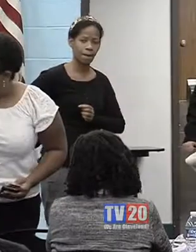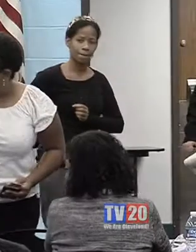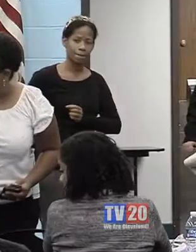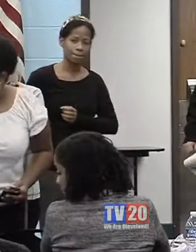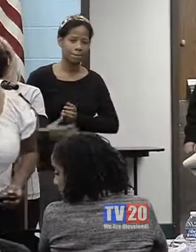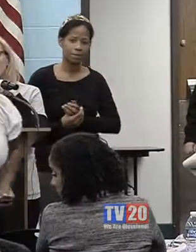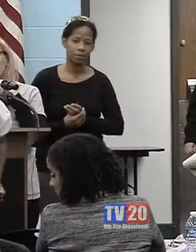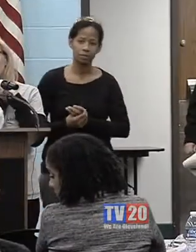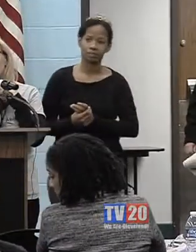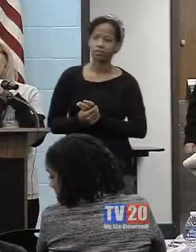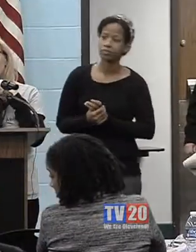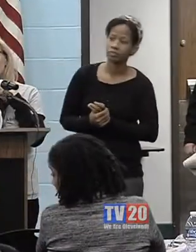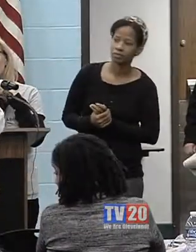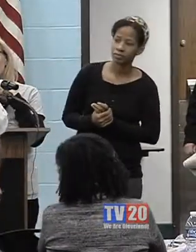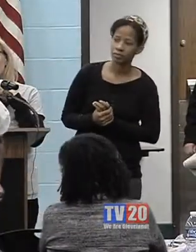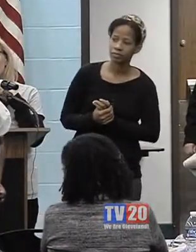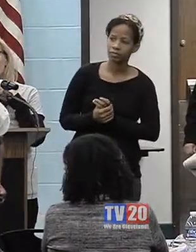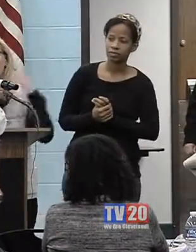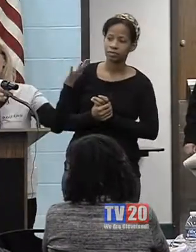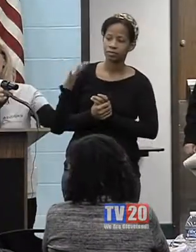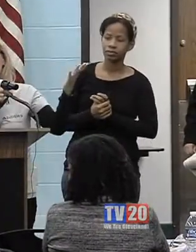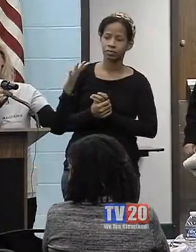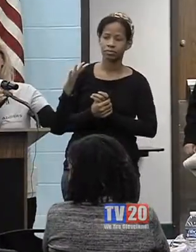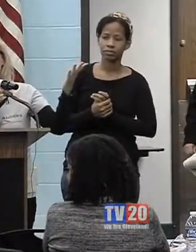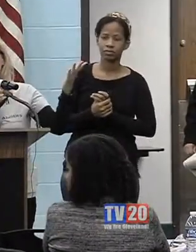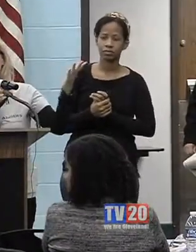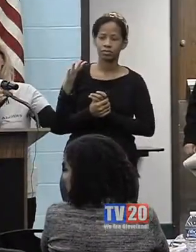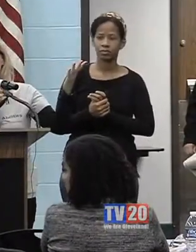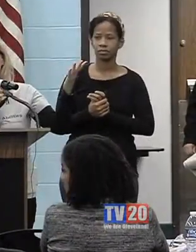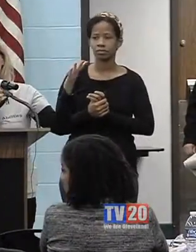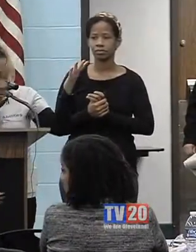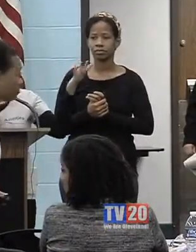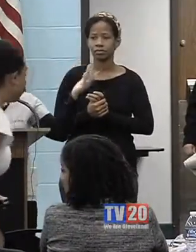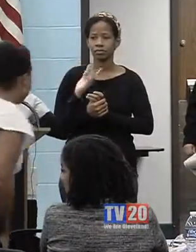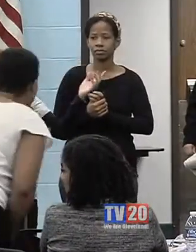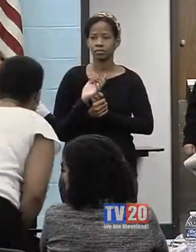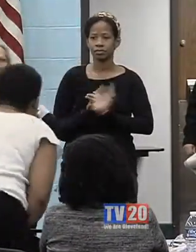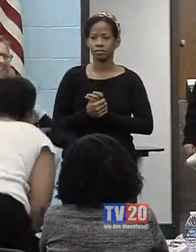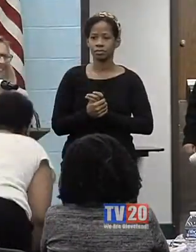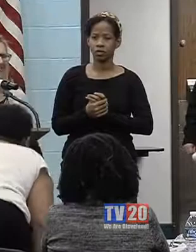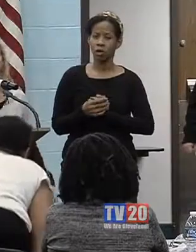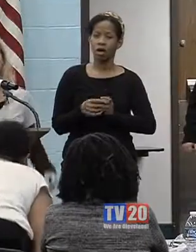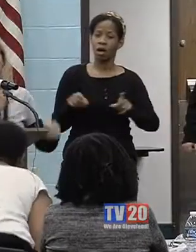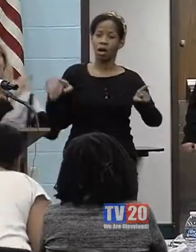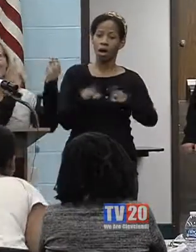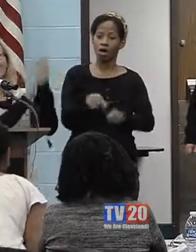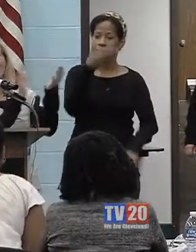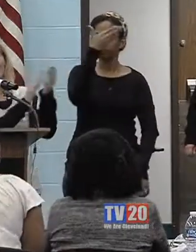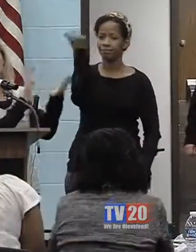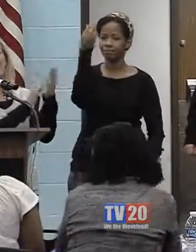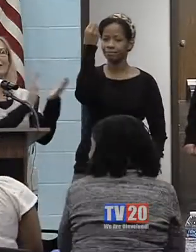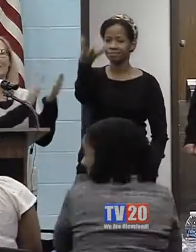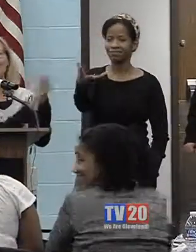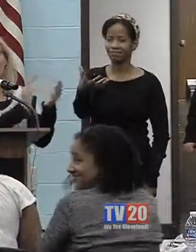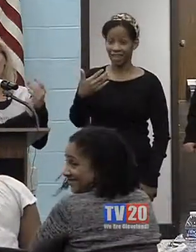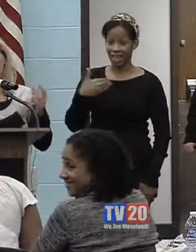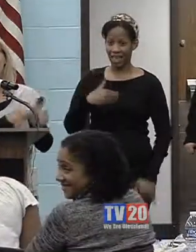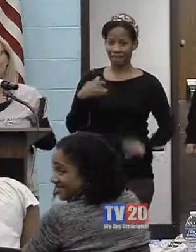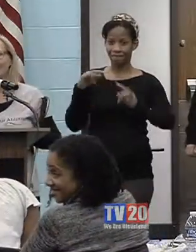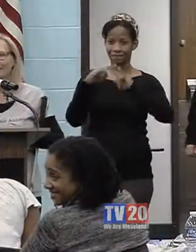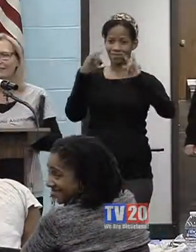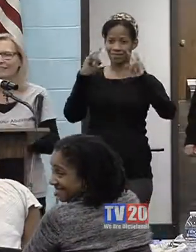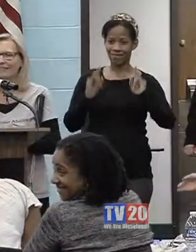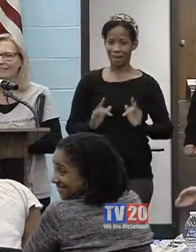Tell us, Shirley. That camp. Also have a camp. Oh. Woo! Yes, camp. We do.